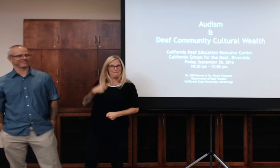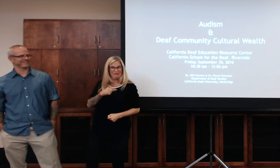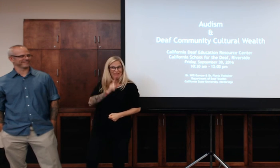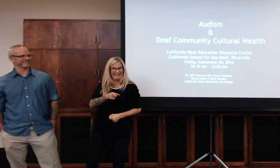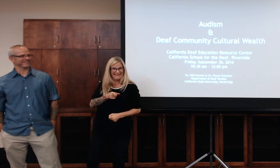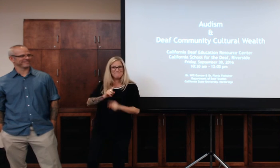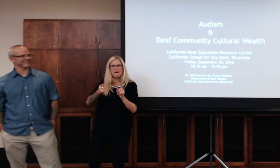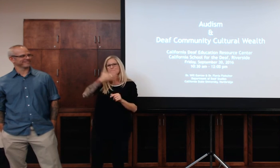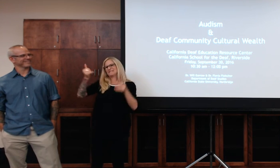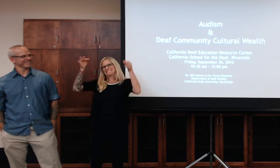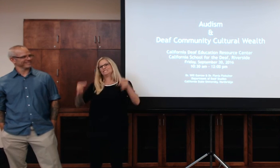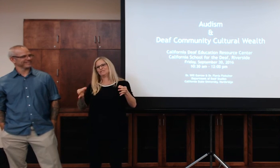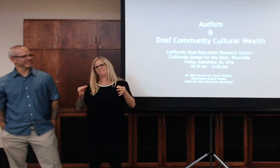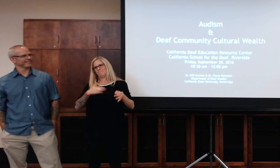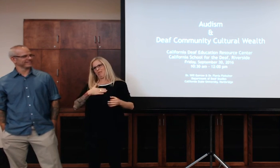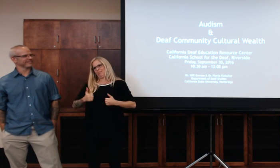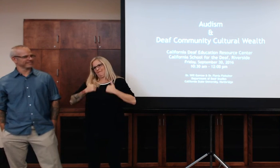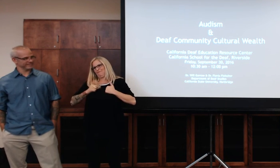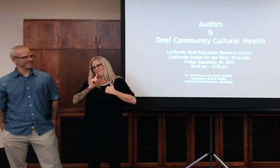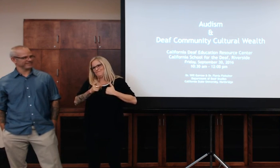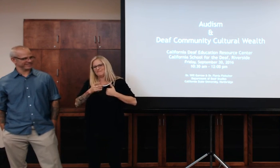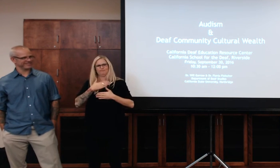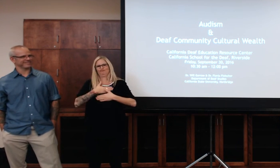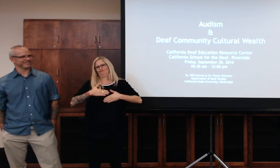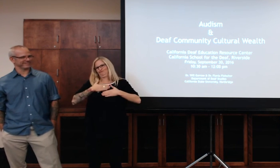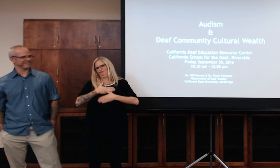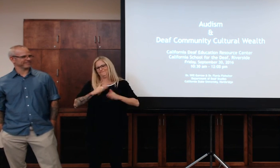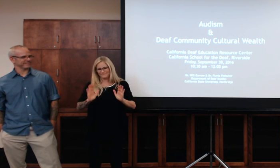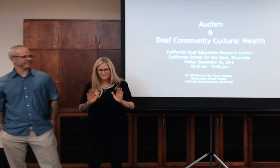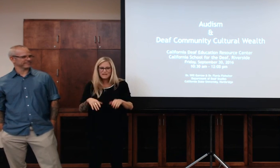for me. It was the best decision of my life, to be honest. It was a pleasure.